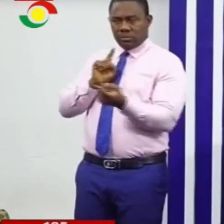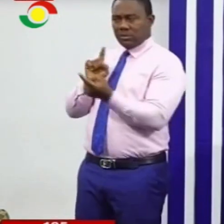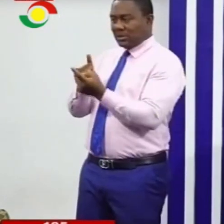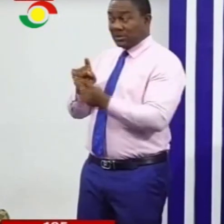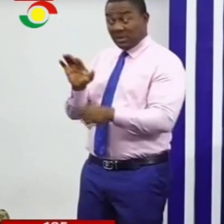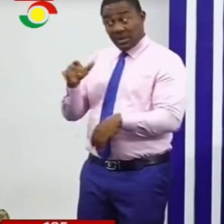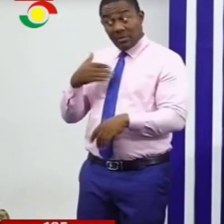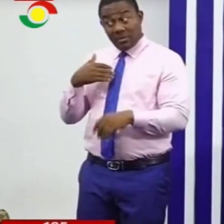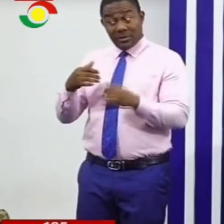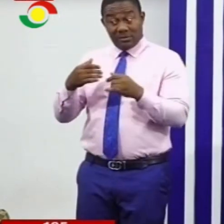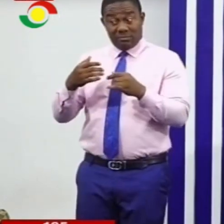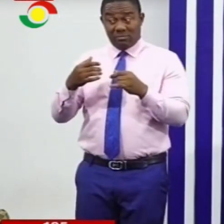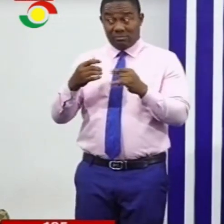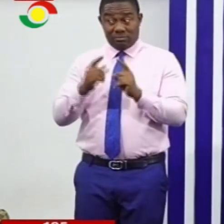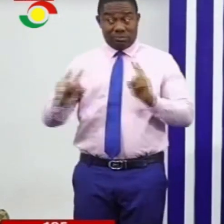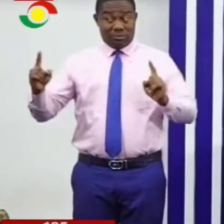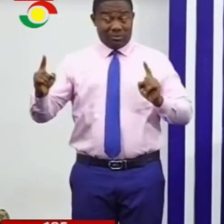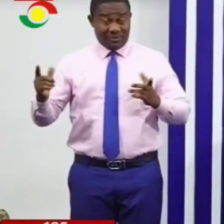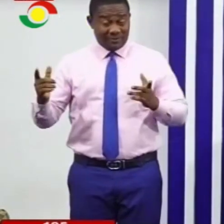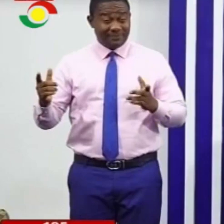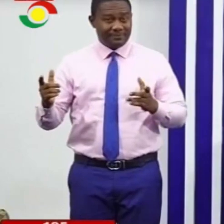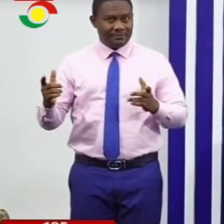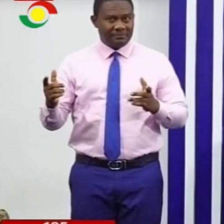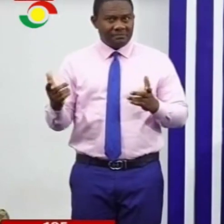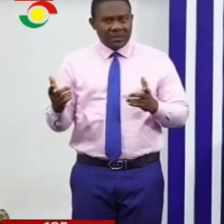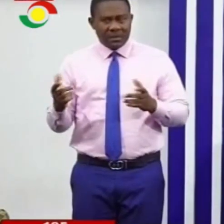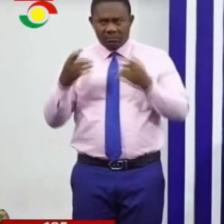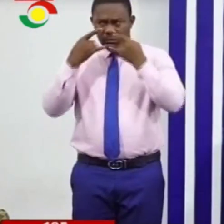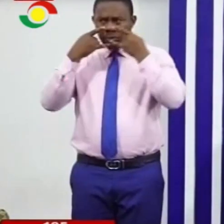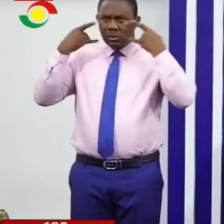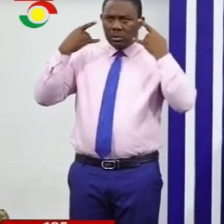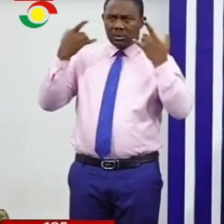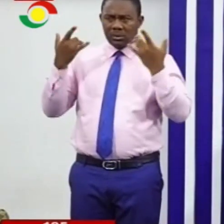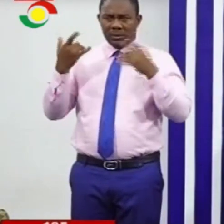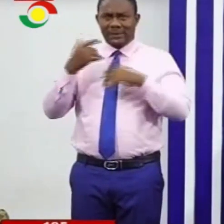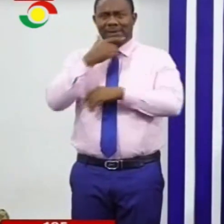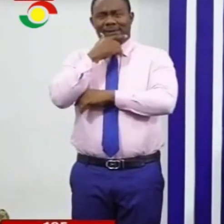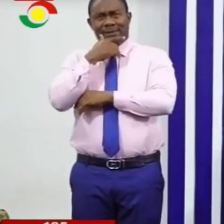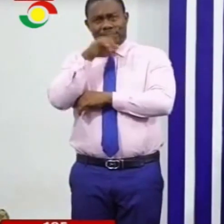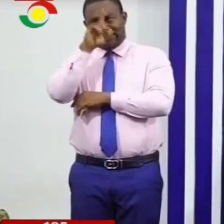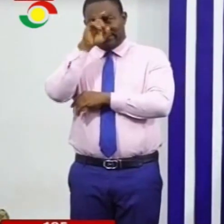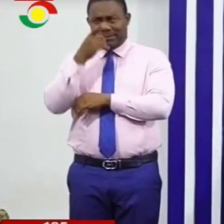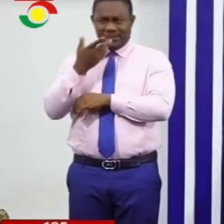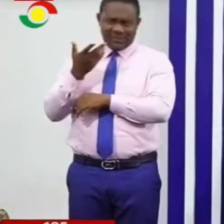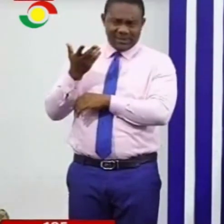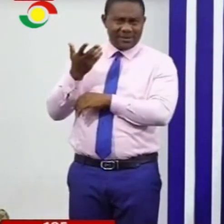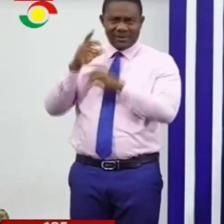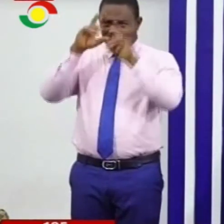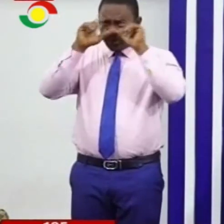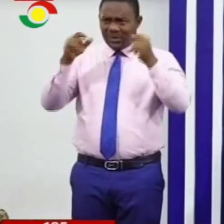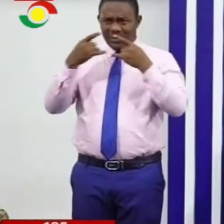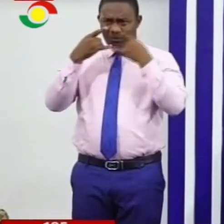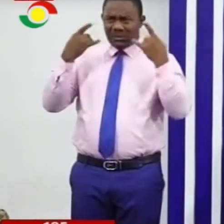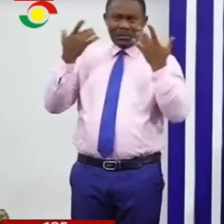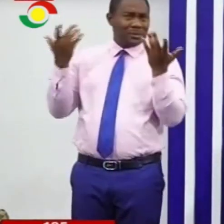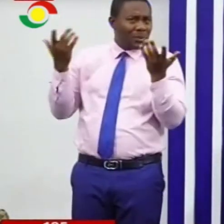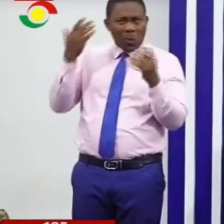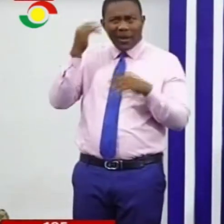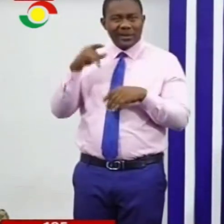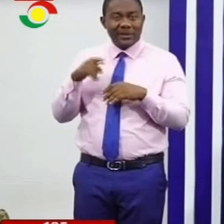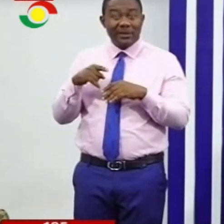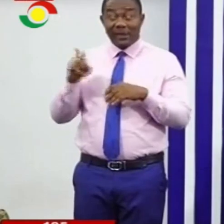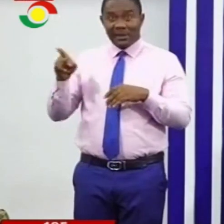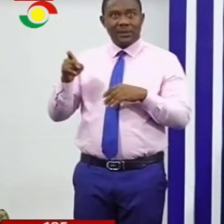social distancing. If any of you observe that he's not wearing the mask, which a lot of questions have been asked, is he's observing the social distancing